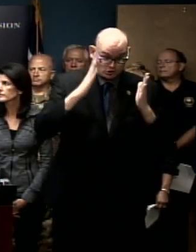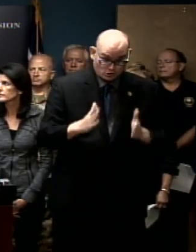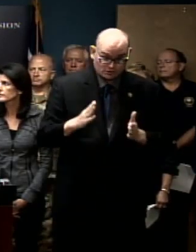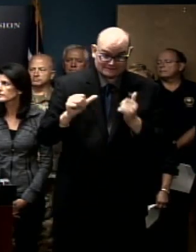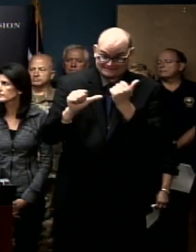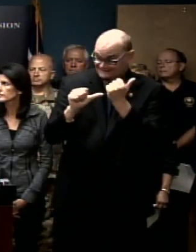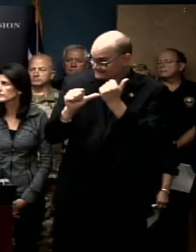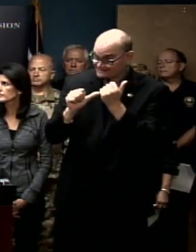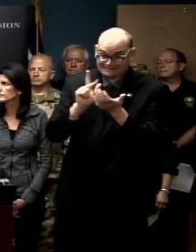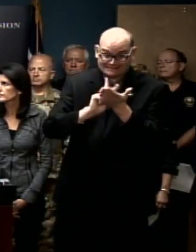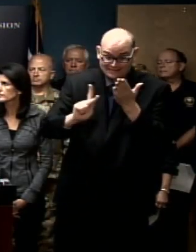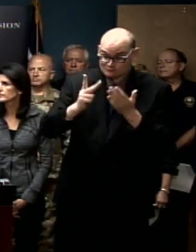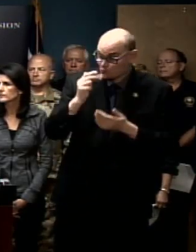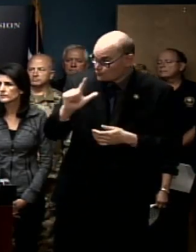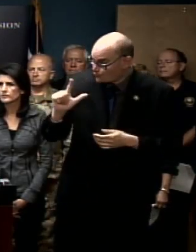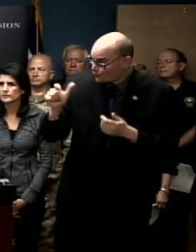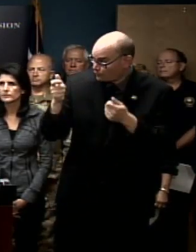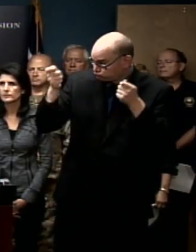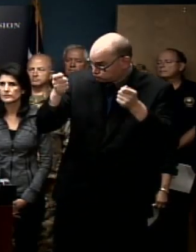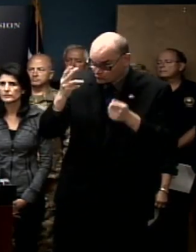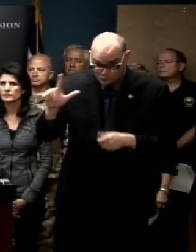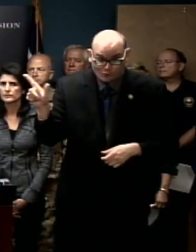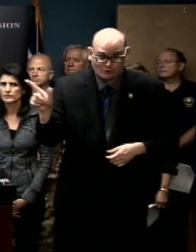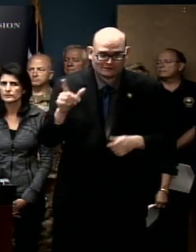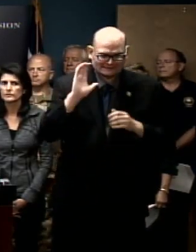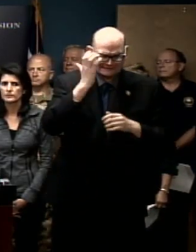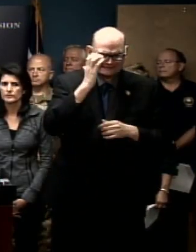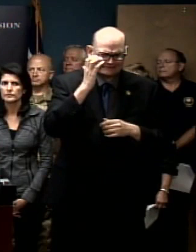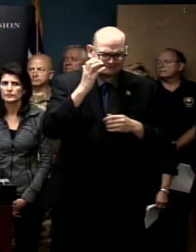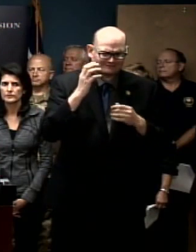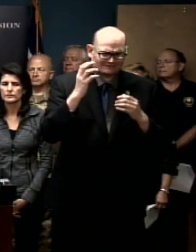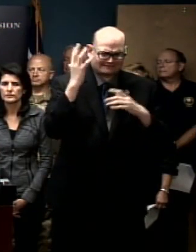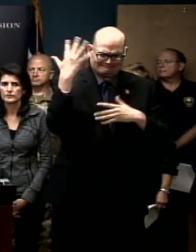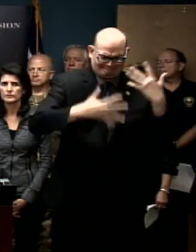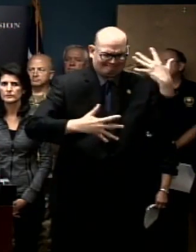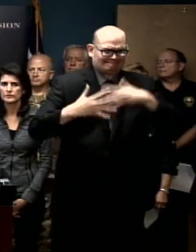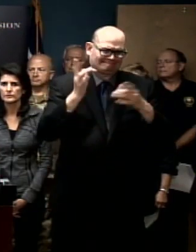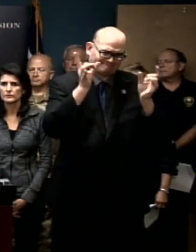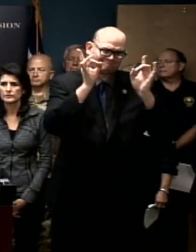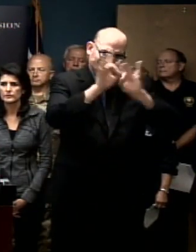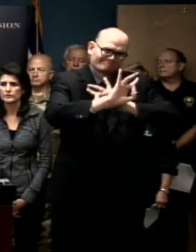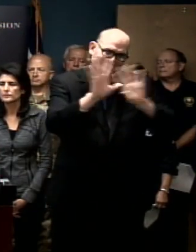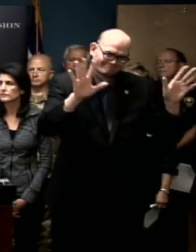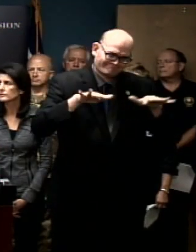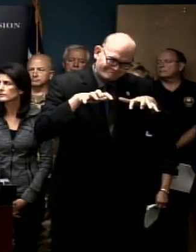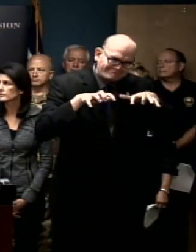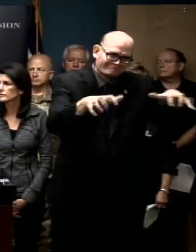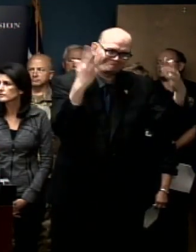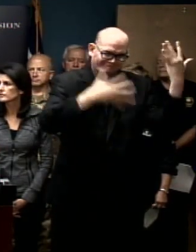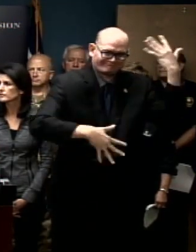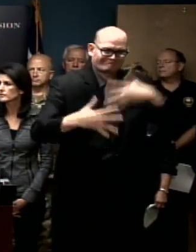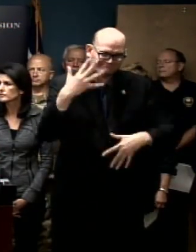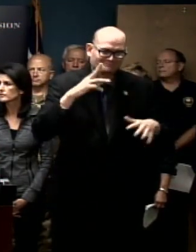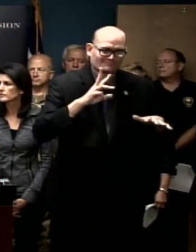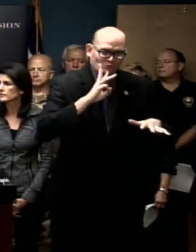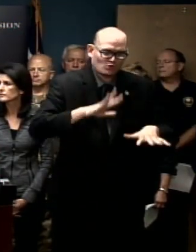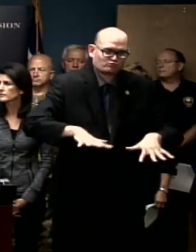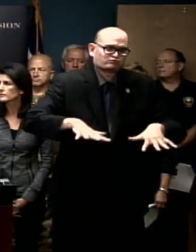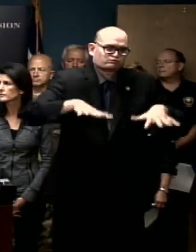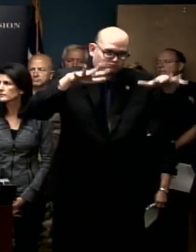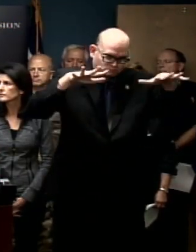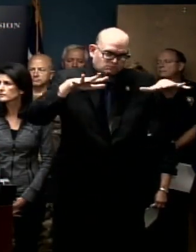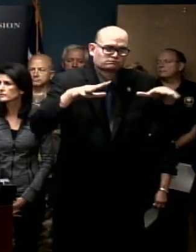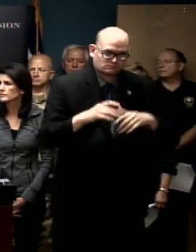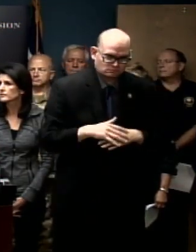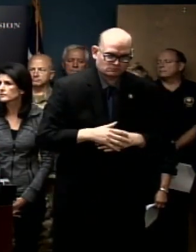stated, it seems like the trees down and water is our biggest obstacle to getting back into these areas. I would